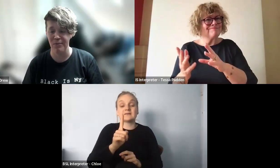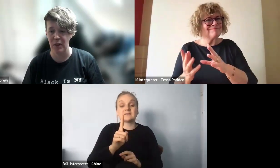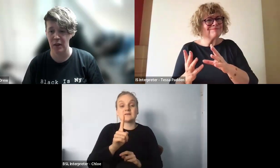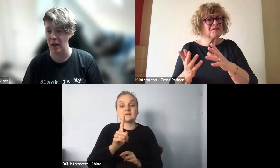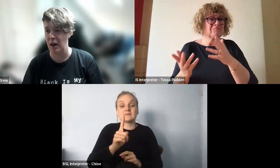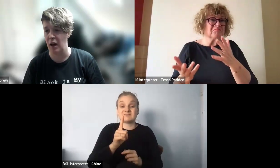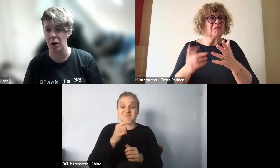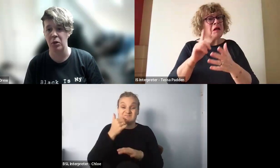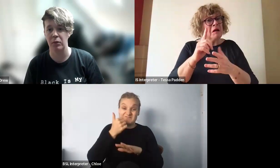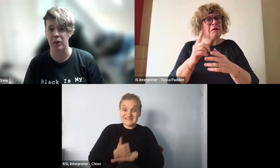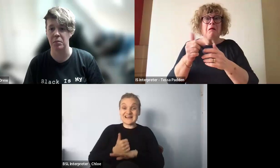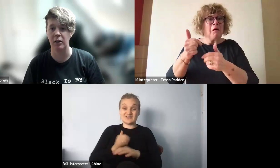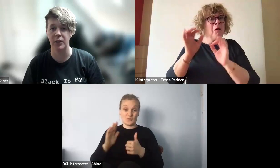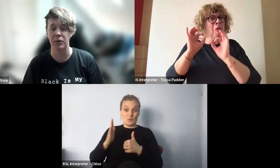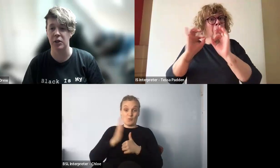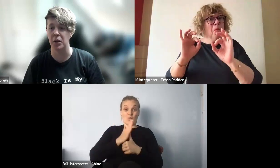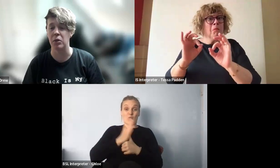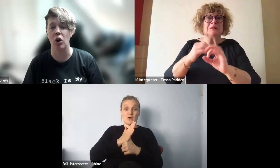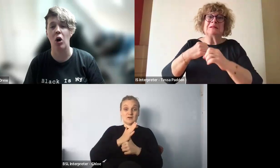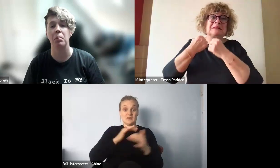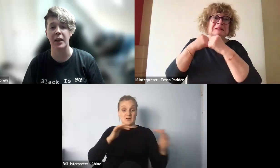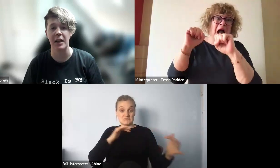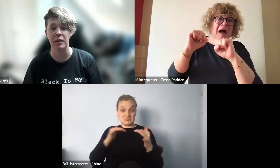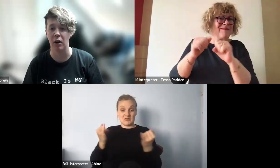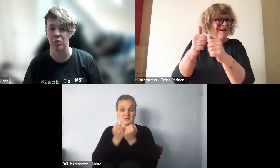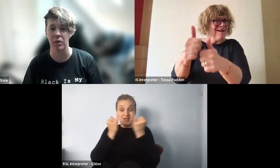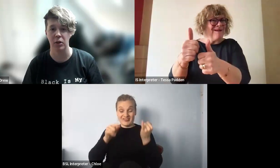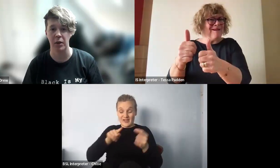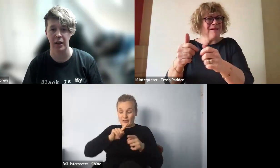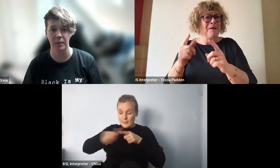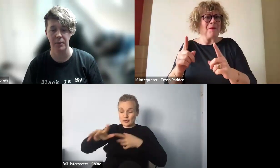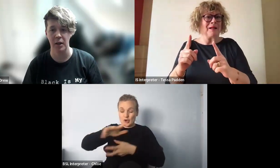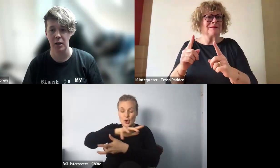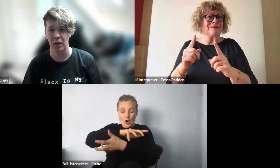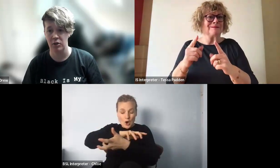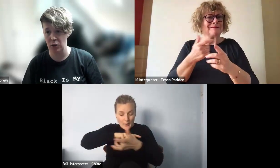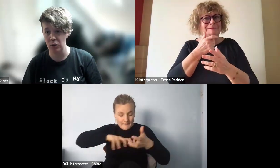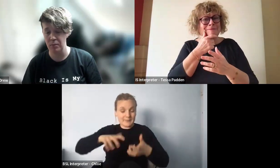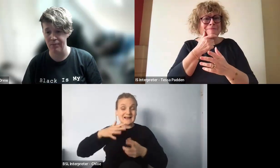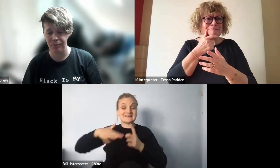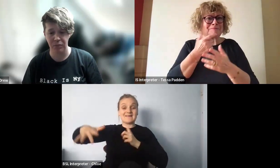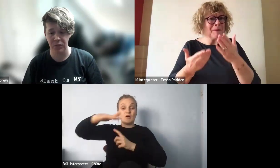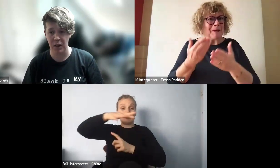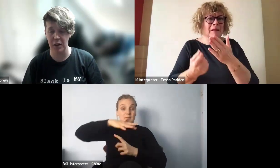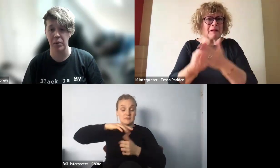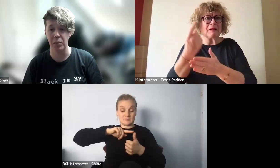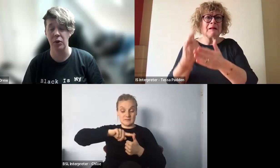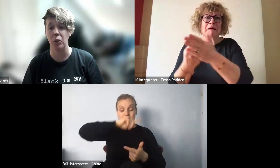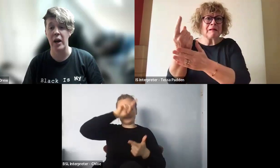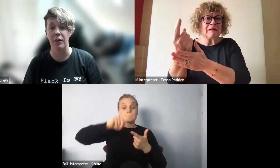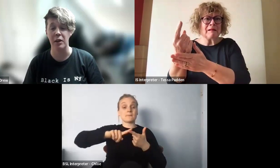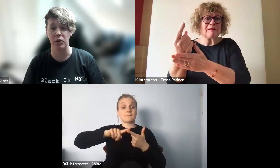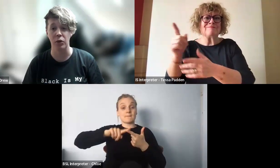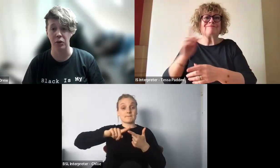one, armed conflicts and battlefields are some of the most complicated environments on a planet. Two, simply